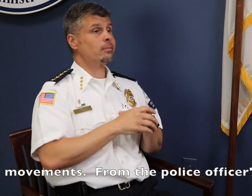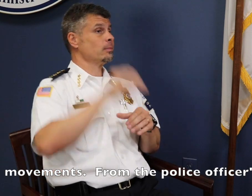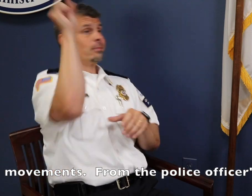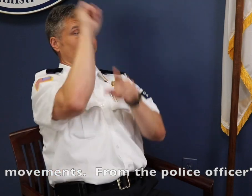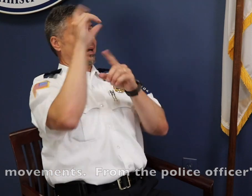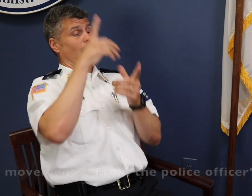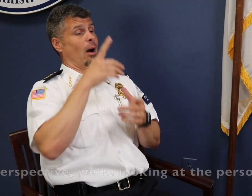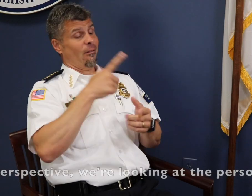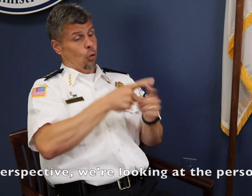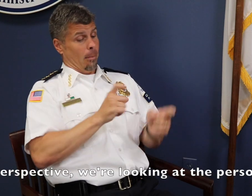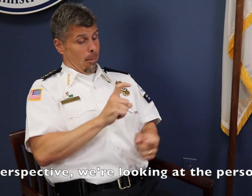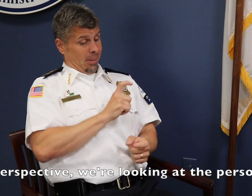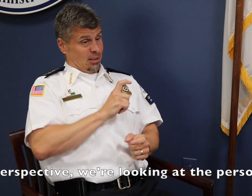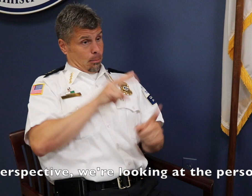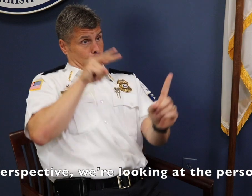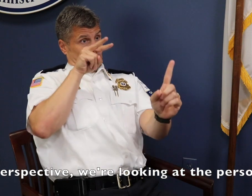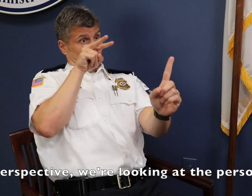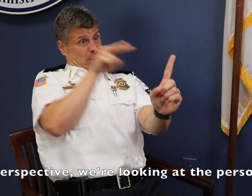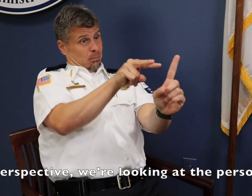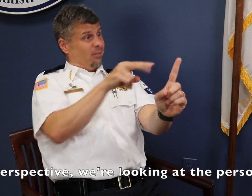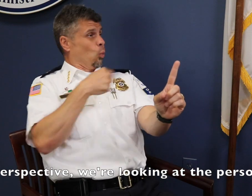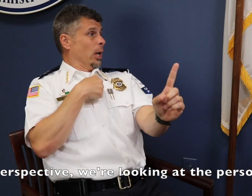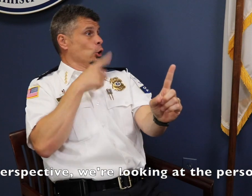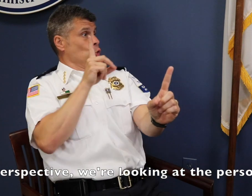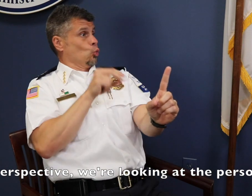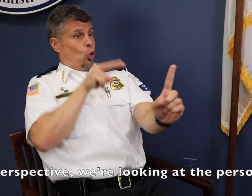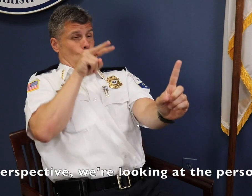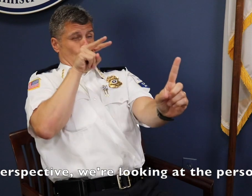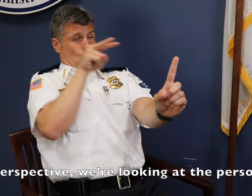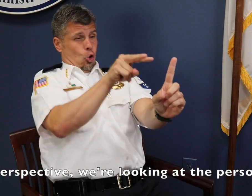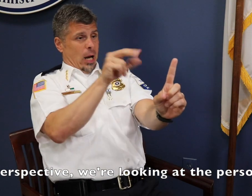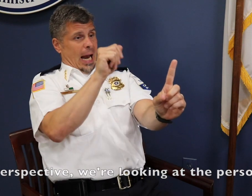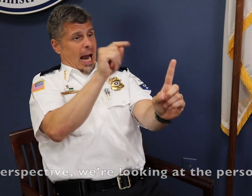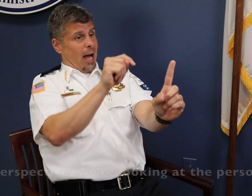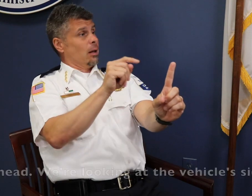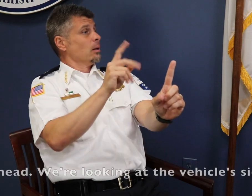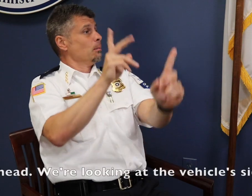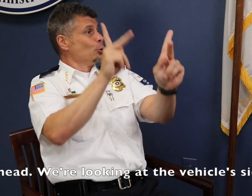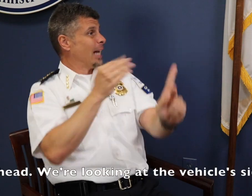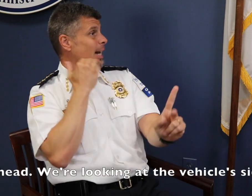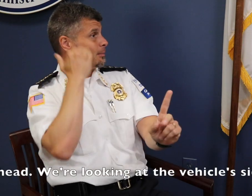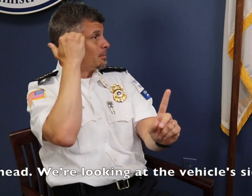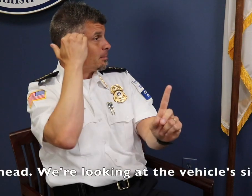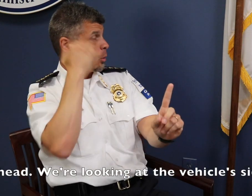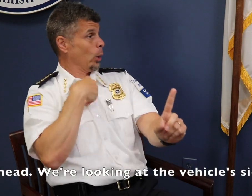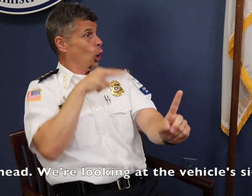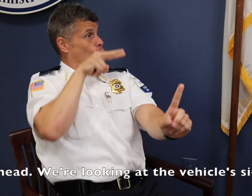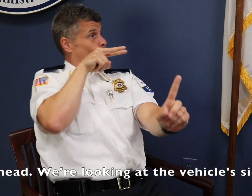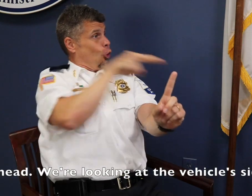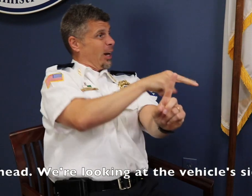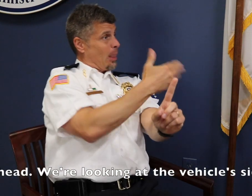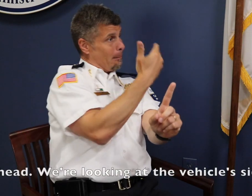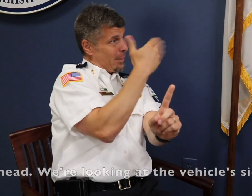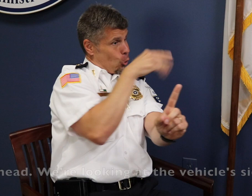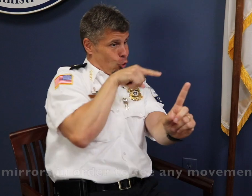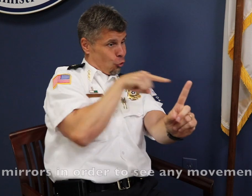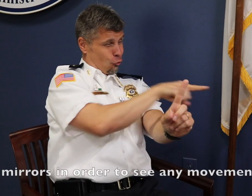movements. From the police officer's perspective, we're looking at a person's head. We're